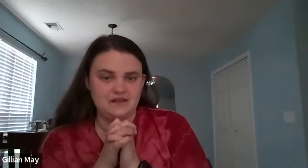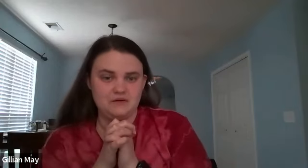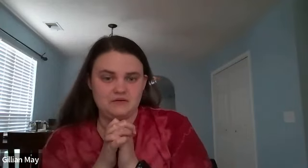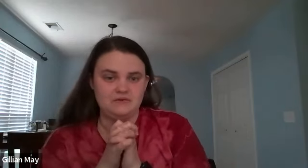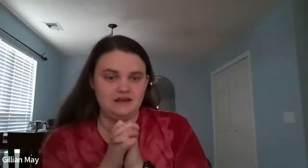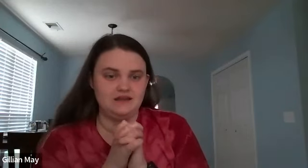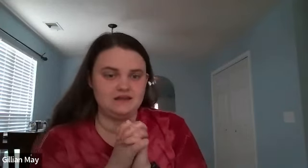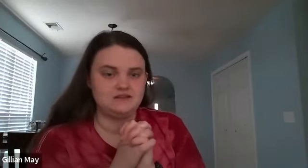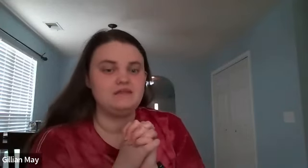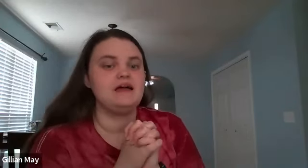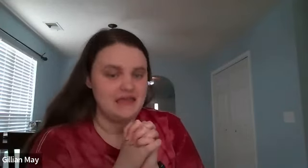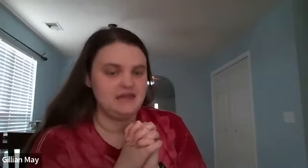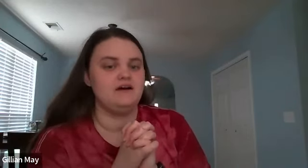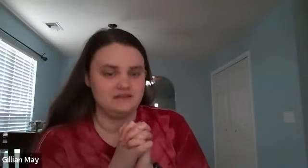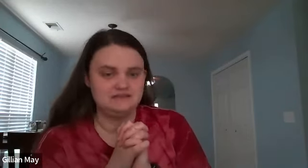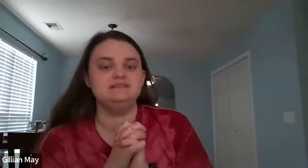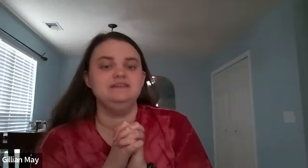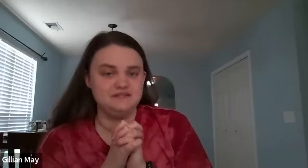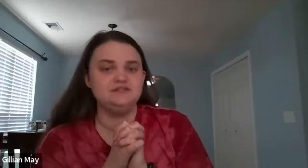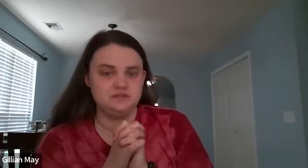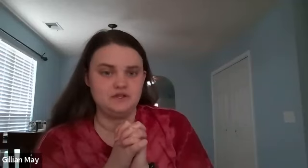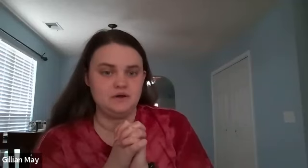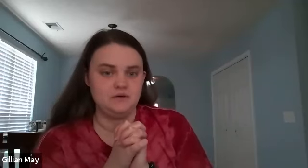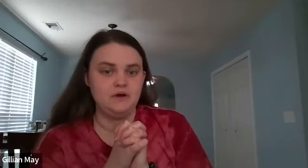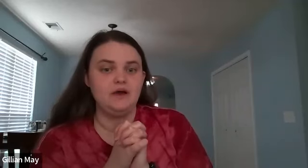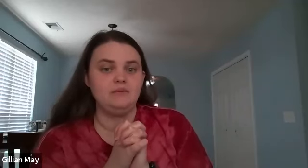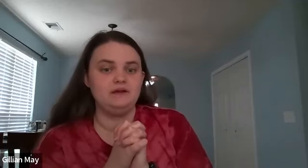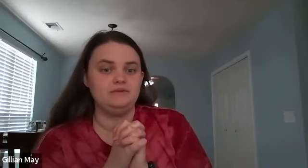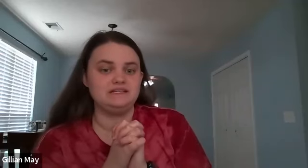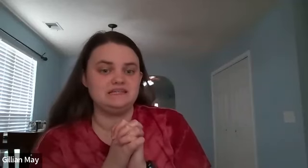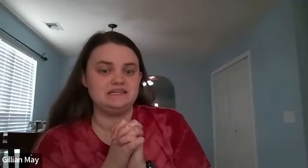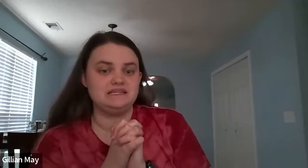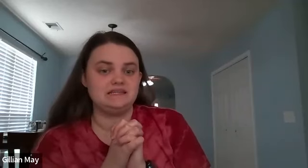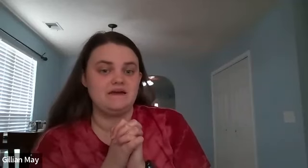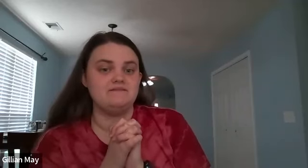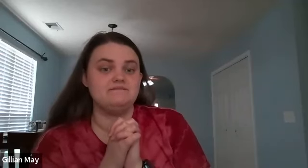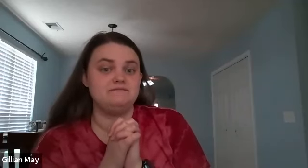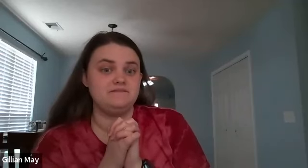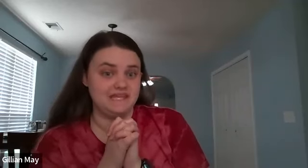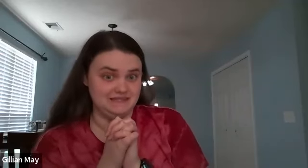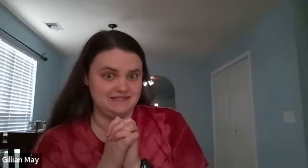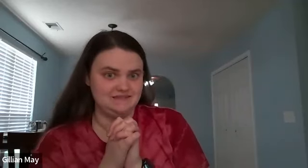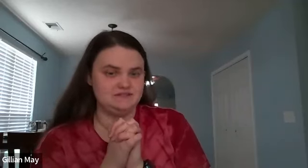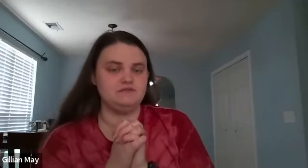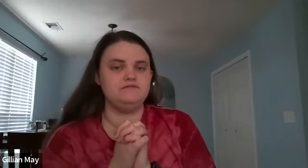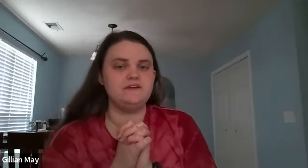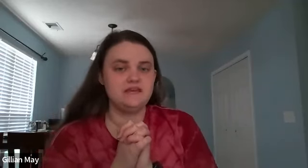All righty. I saw a lot of head nods. So what it was is fence. So